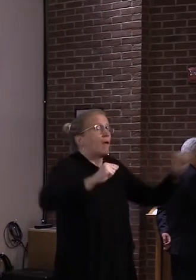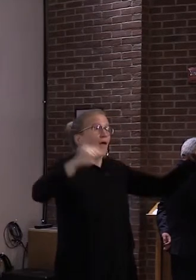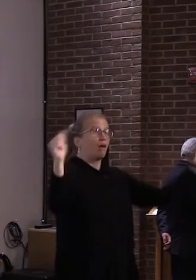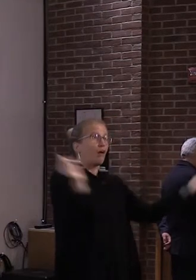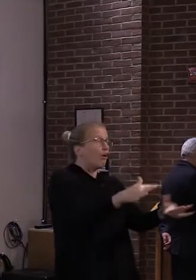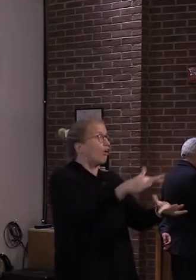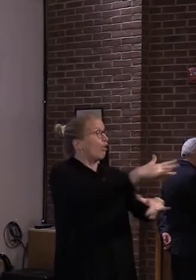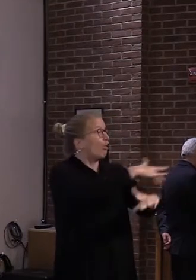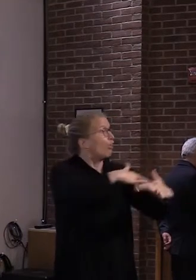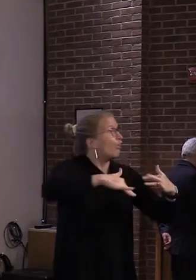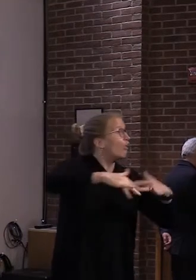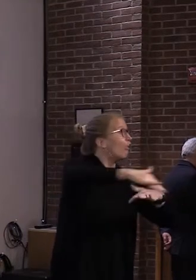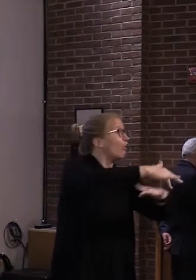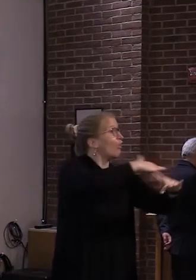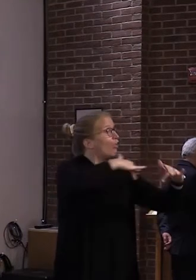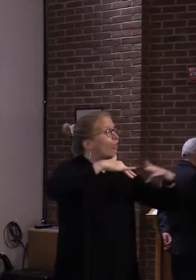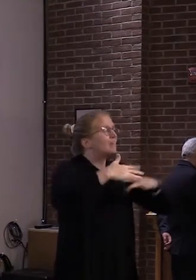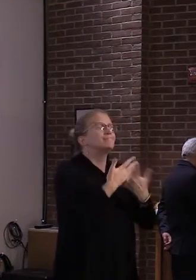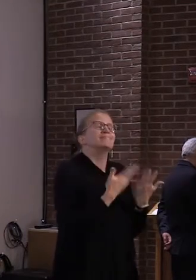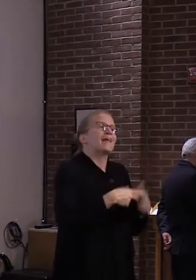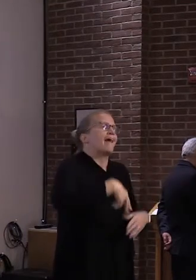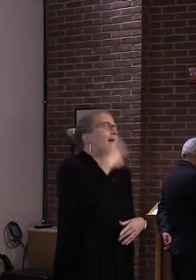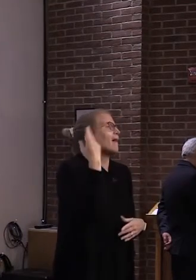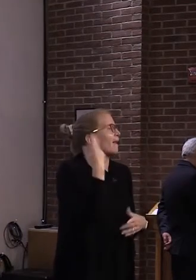from just a few people would be high.